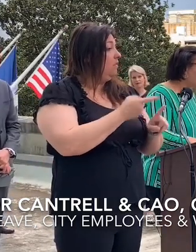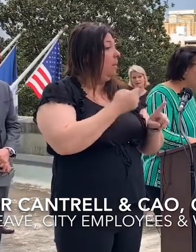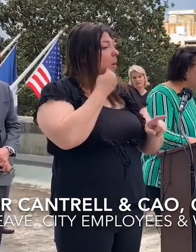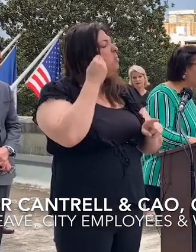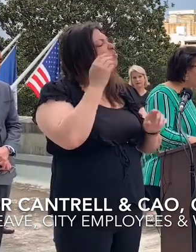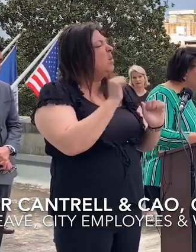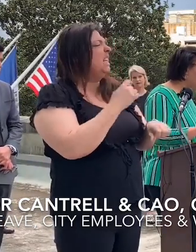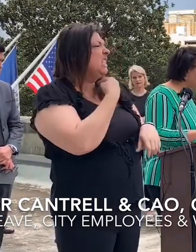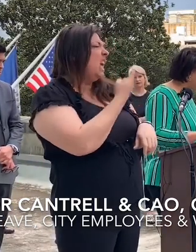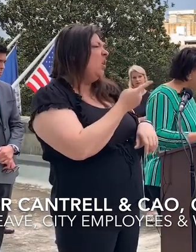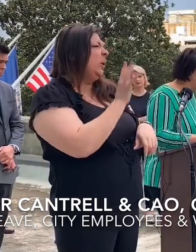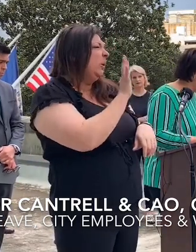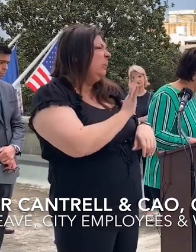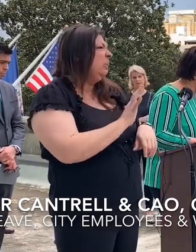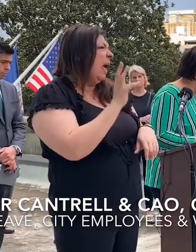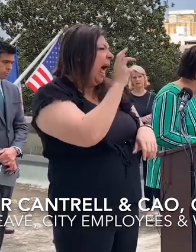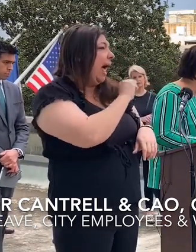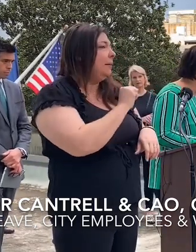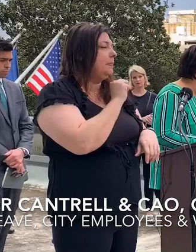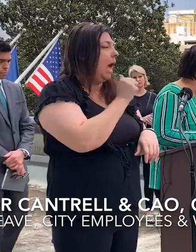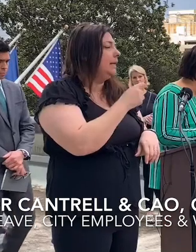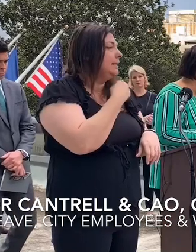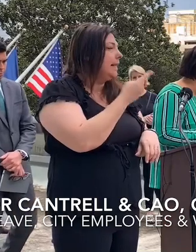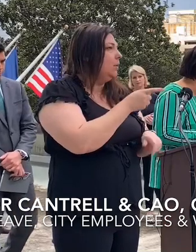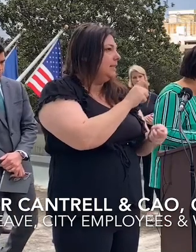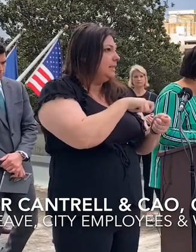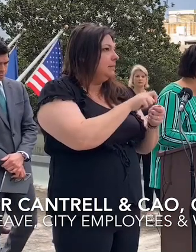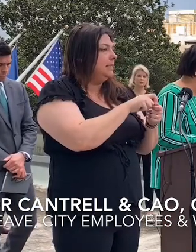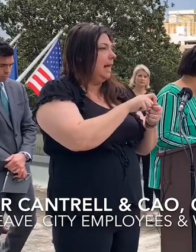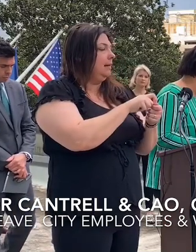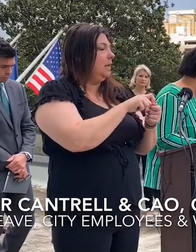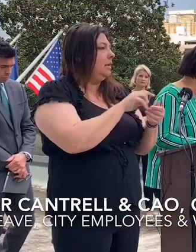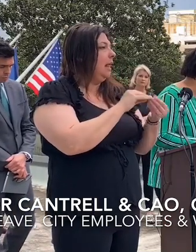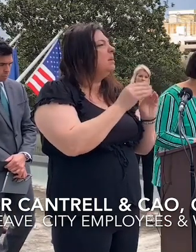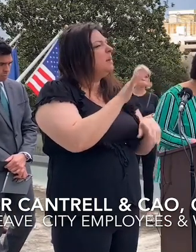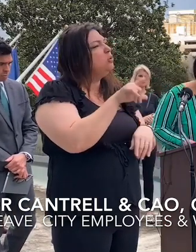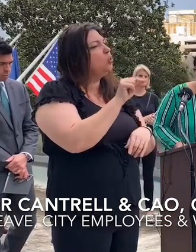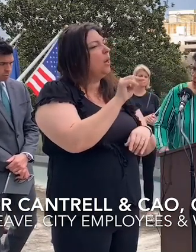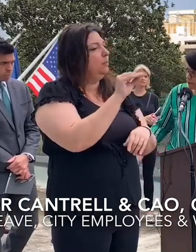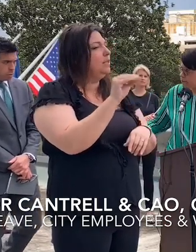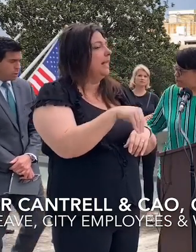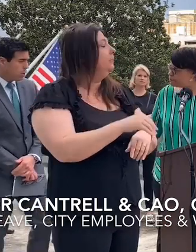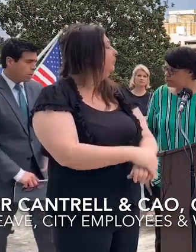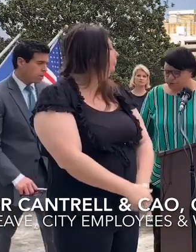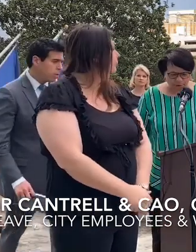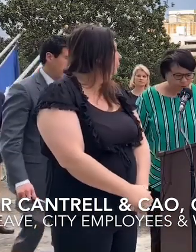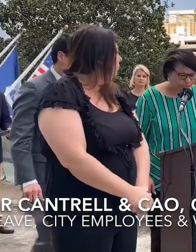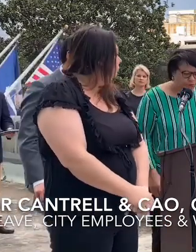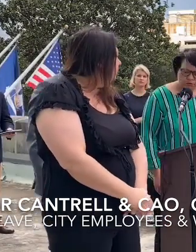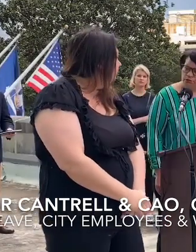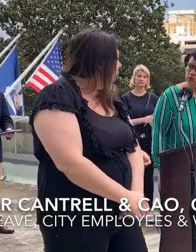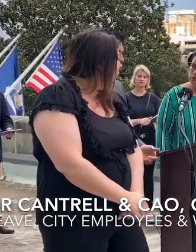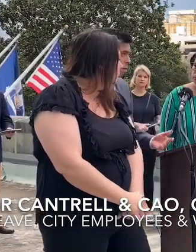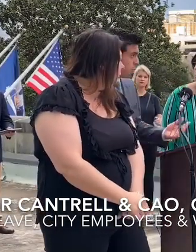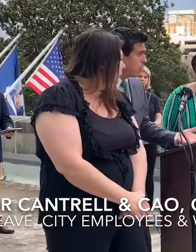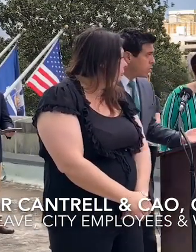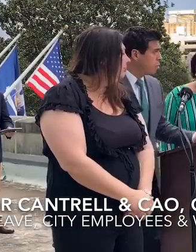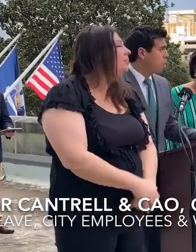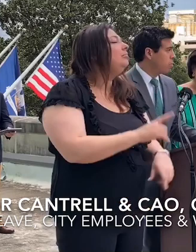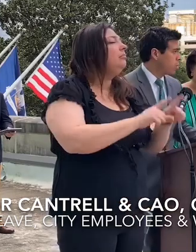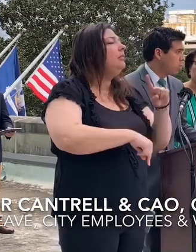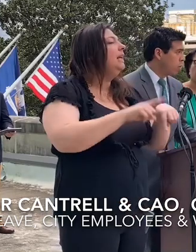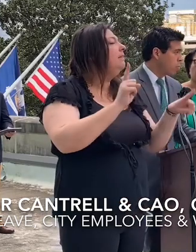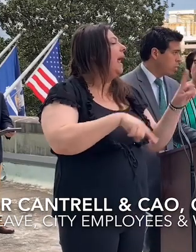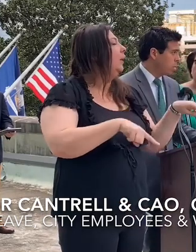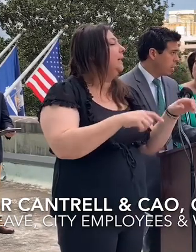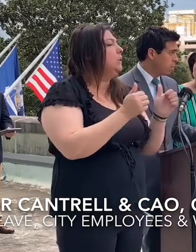we can give you a breakdown. I'm not going to give you, say, X, and it's about 20%. About 20%? But, yeah, I mean, it varies